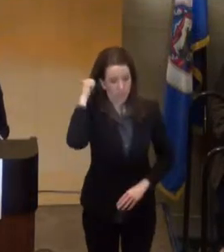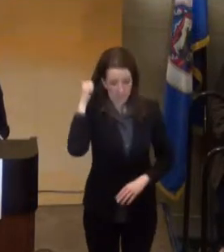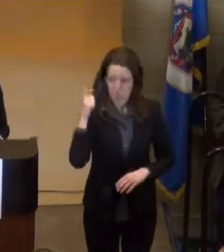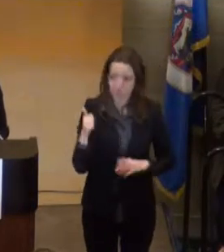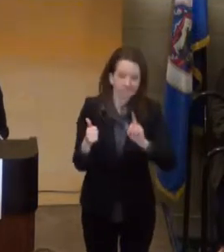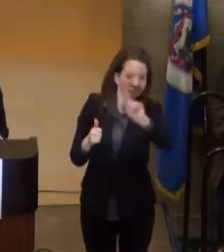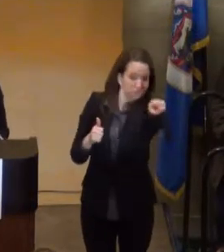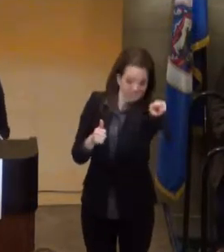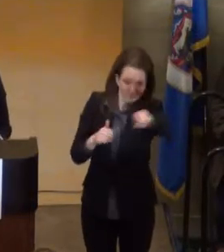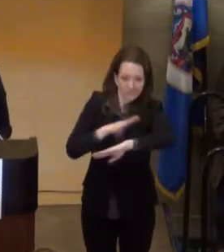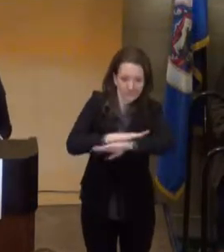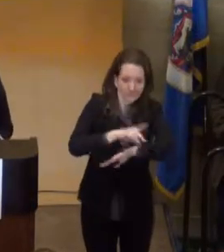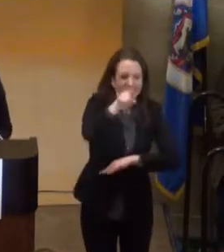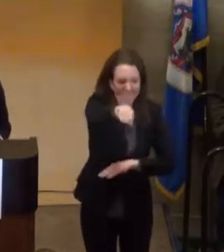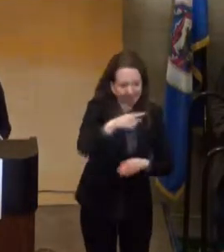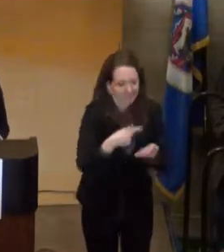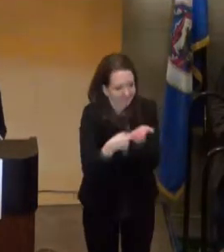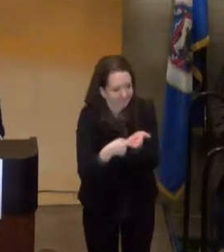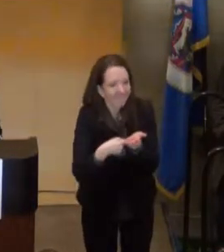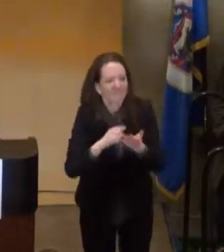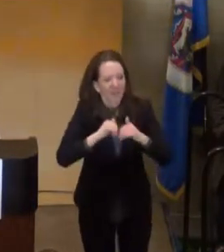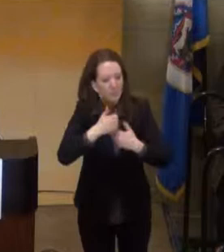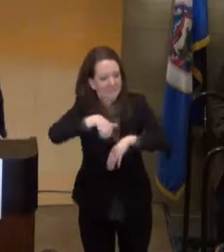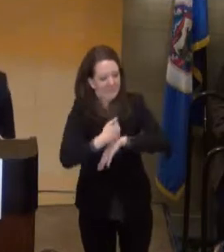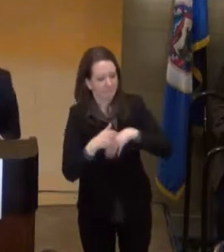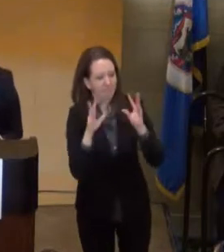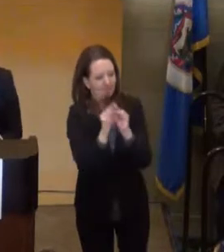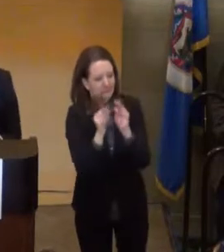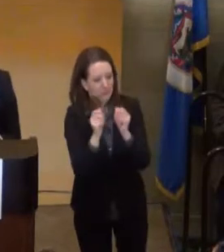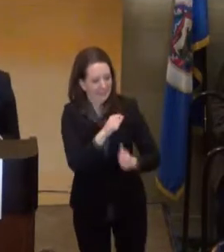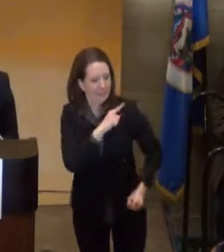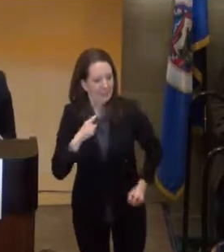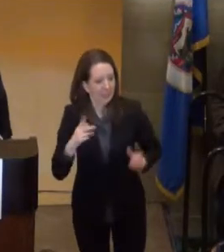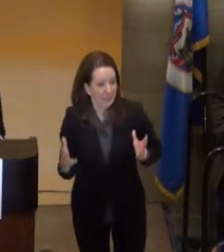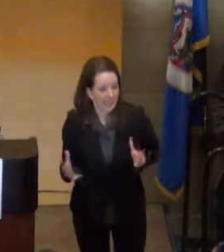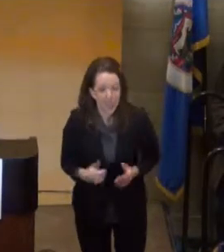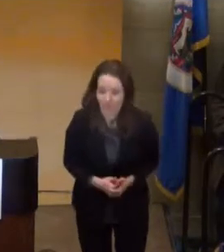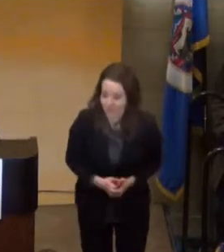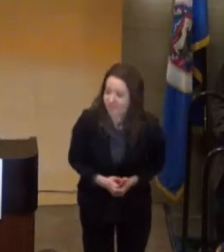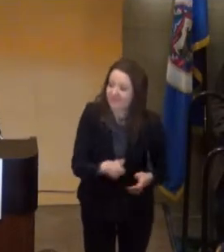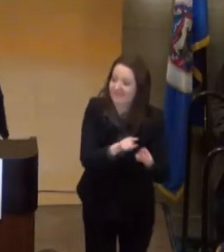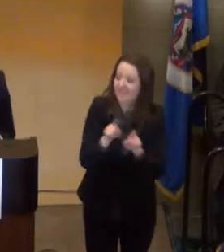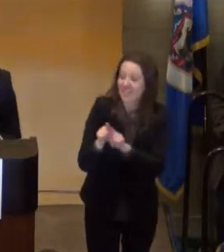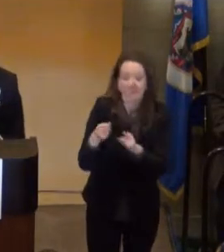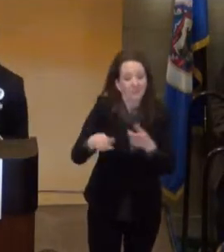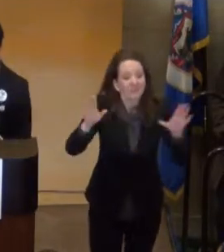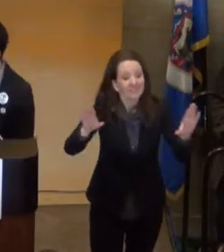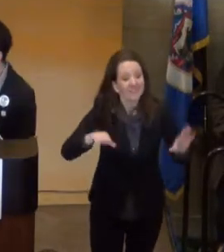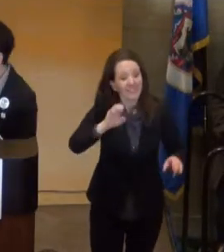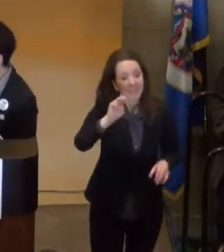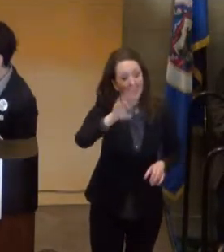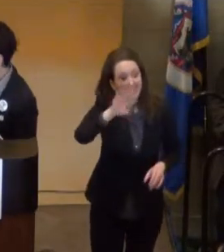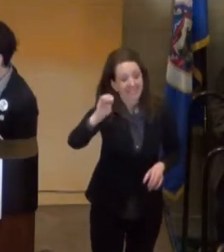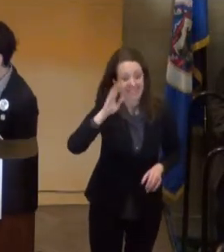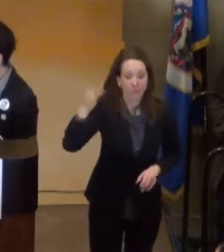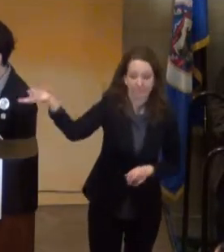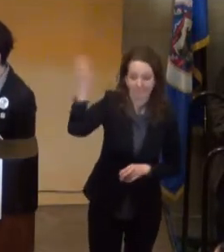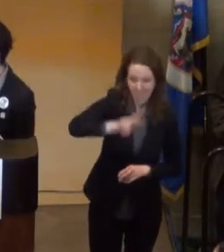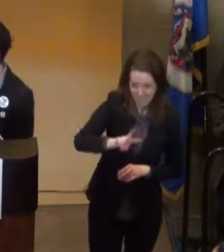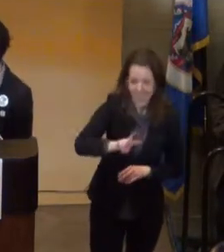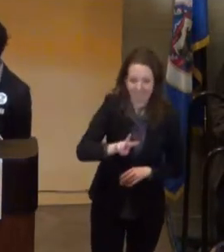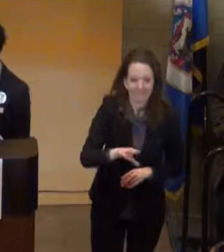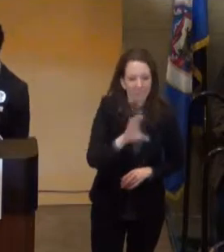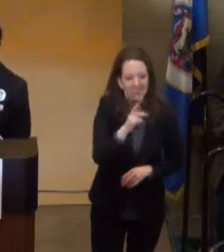talk to people about getting those set up. And then I want to ask your fabulous MCs to join me back on